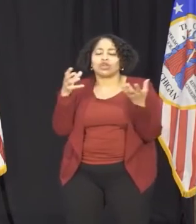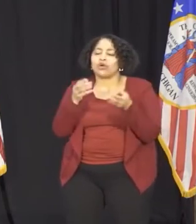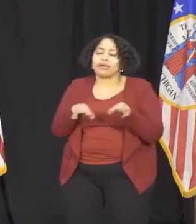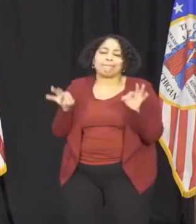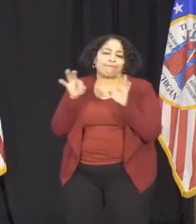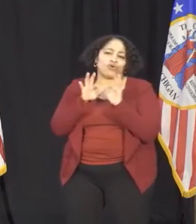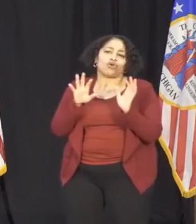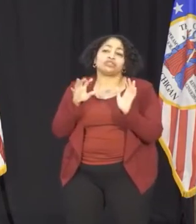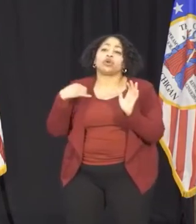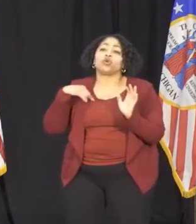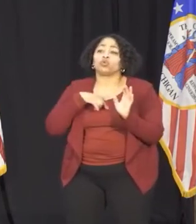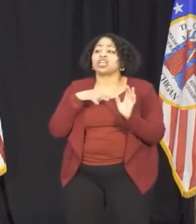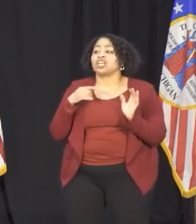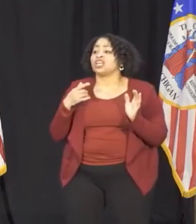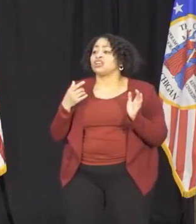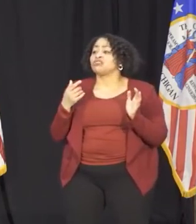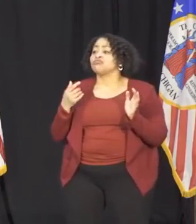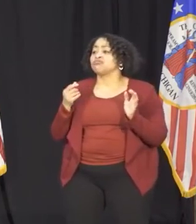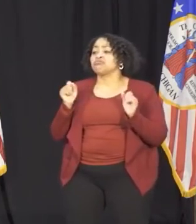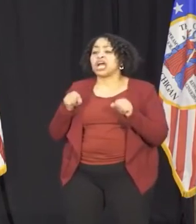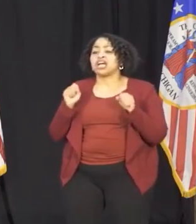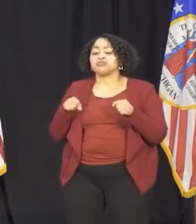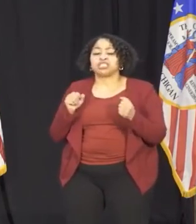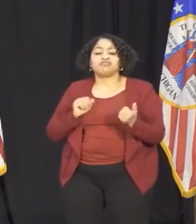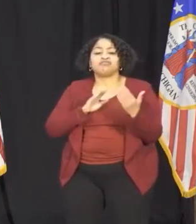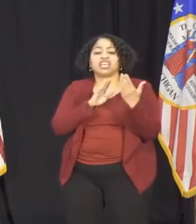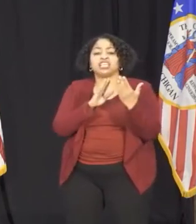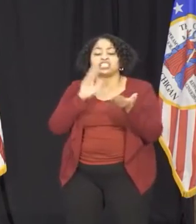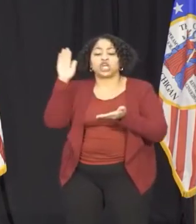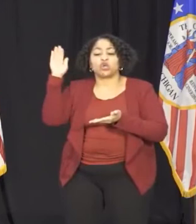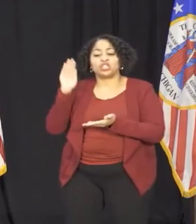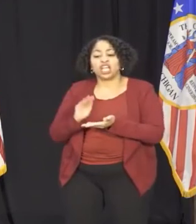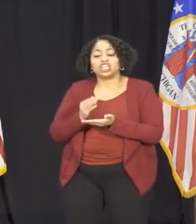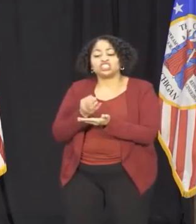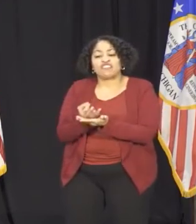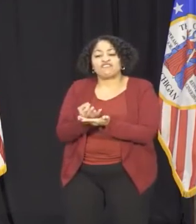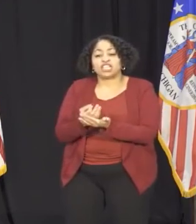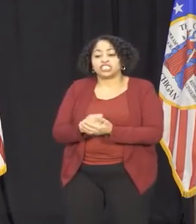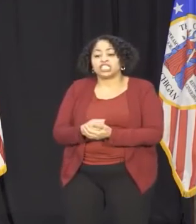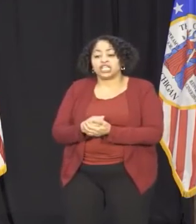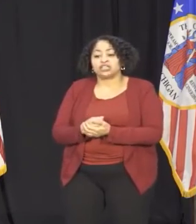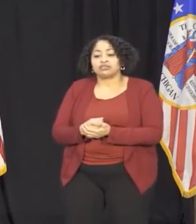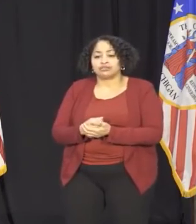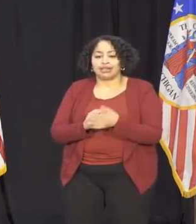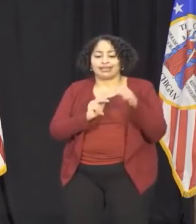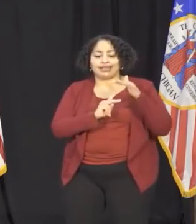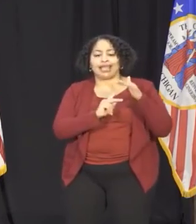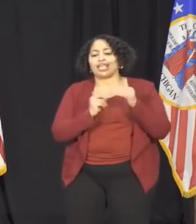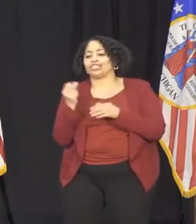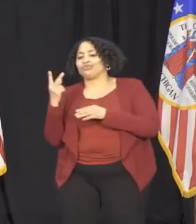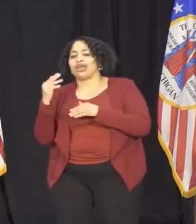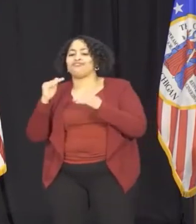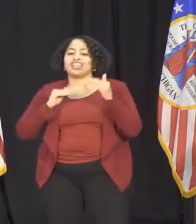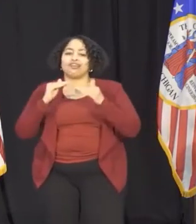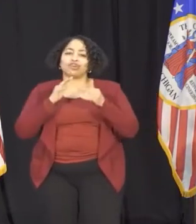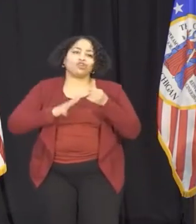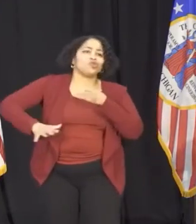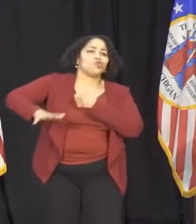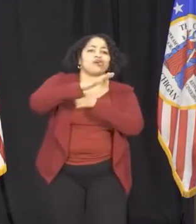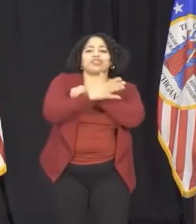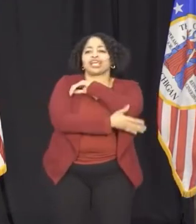important. We are likely to face a reduction in funding at the K-12 level throughout the